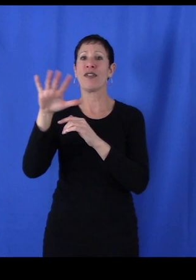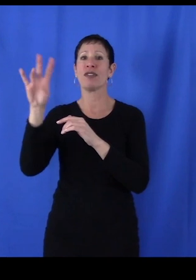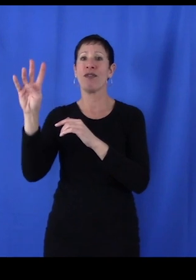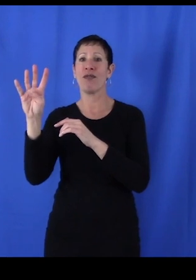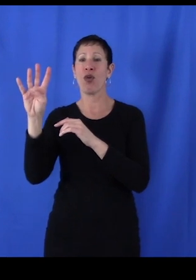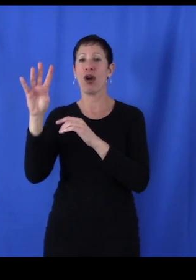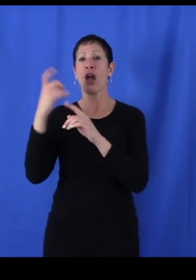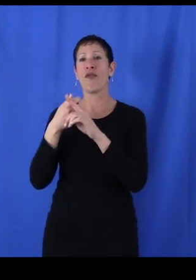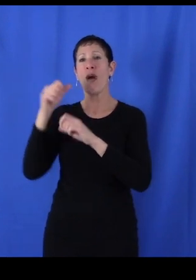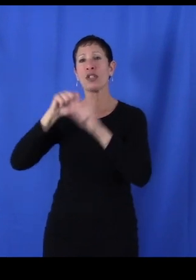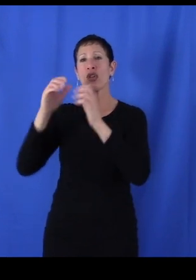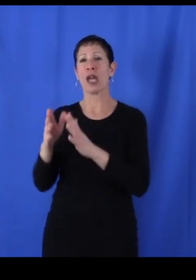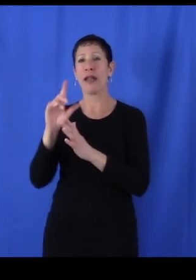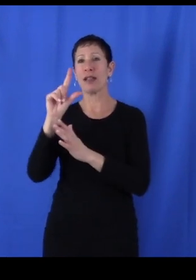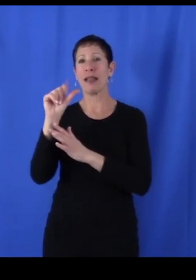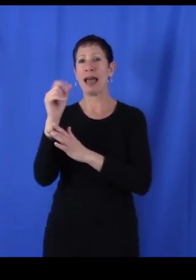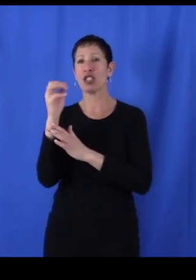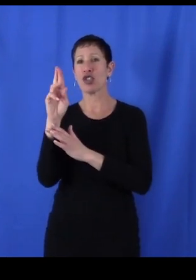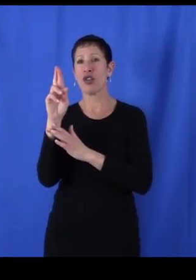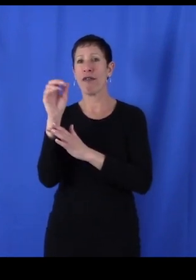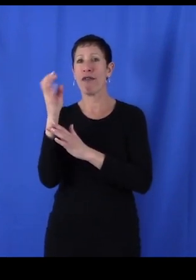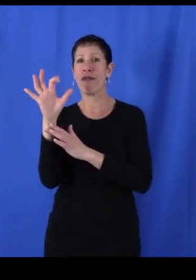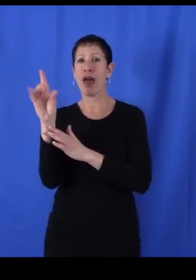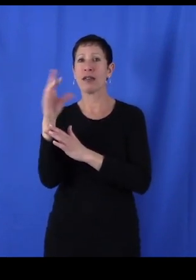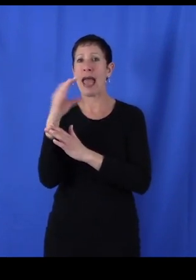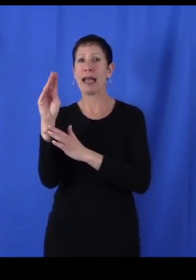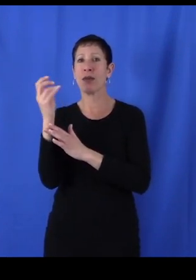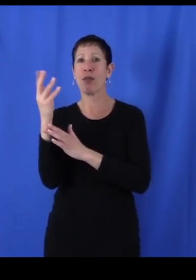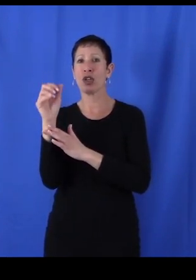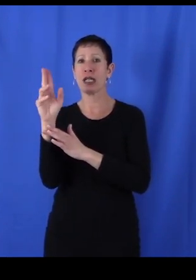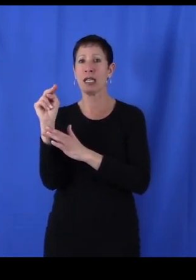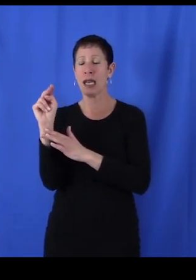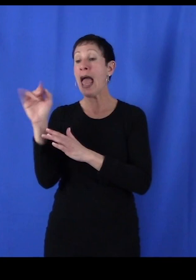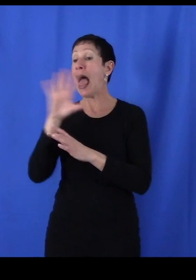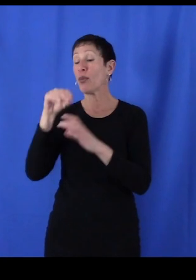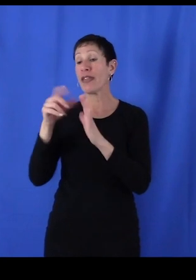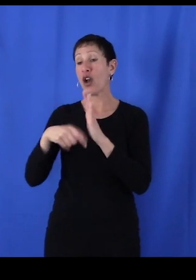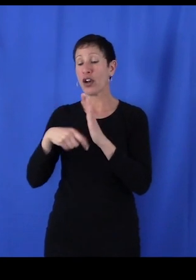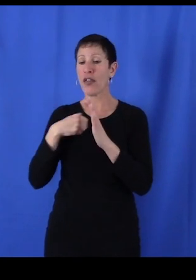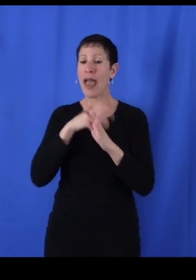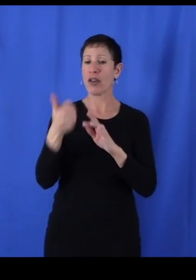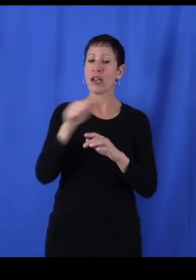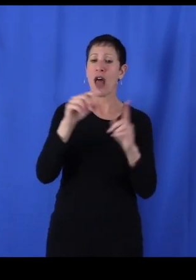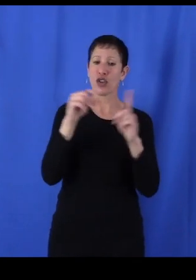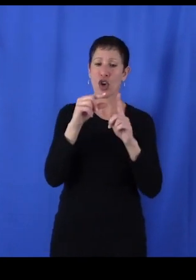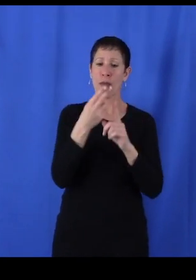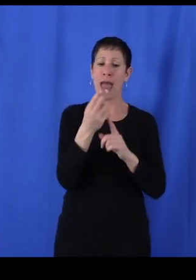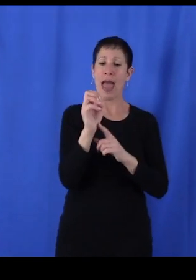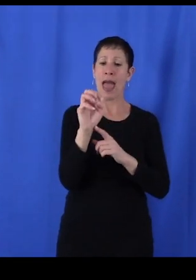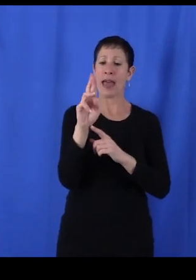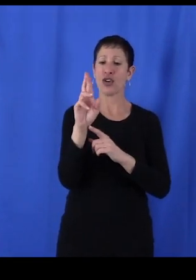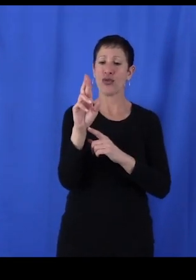sociologists Lazarsfeld and Merton. And in that same chapter, they also define the term heterophily, a term that's